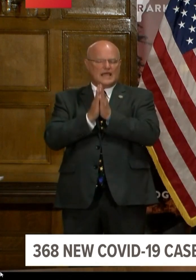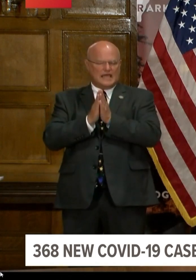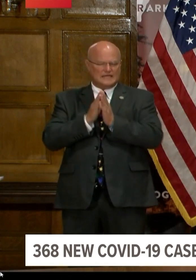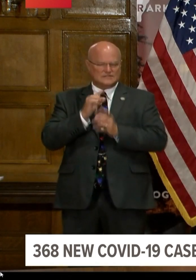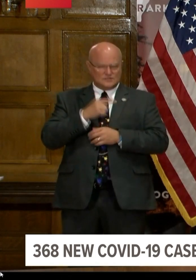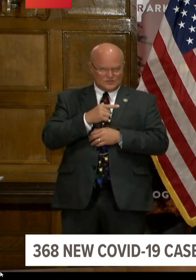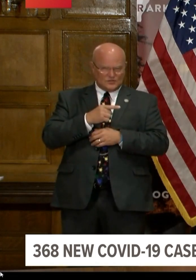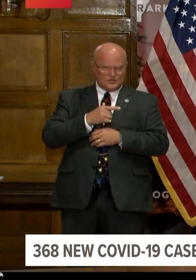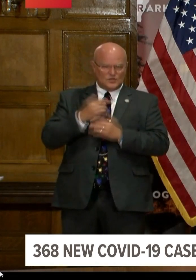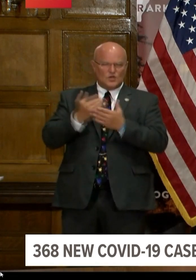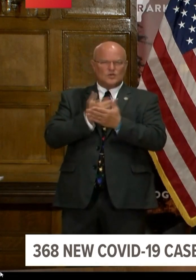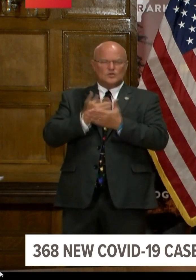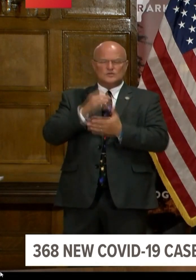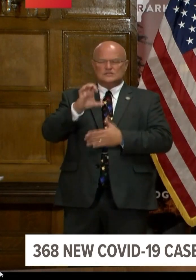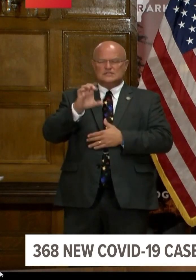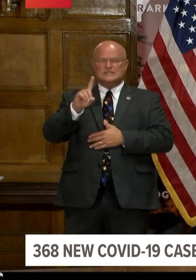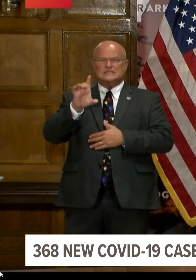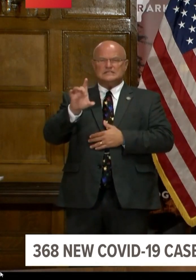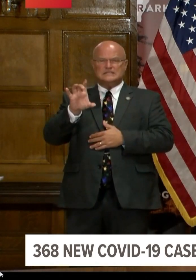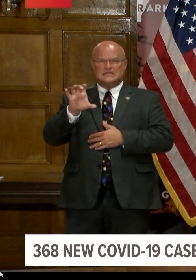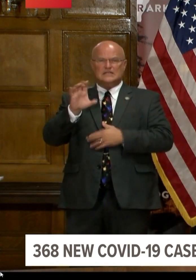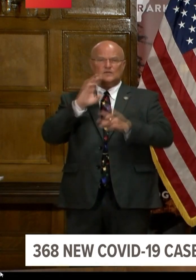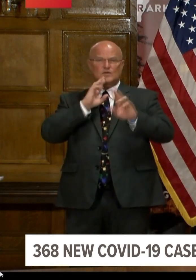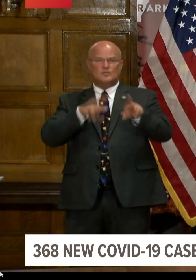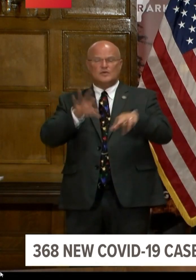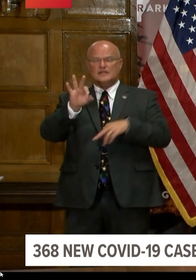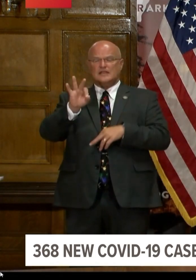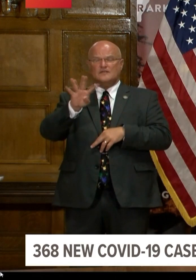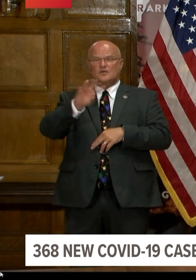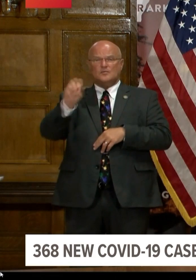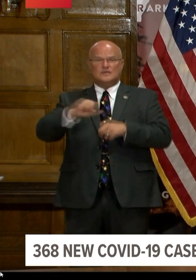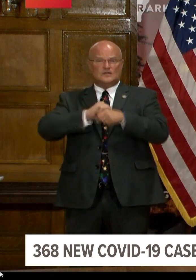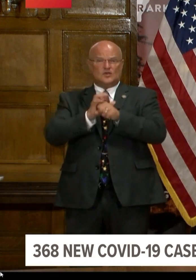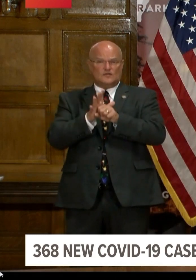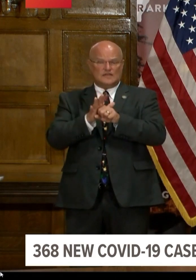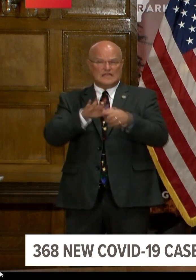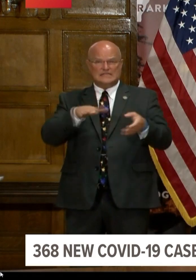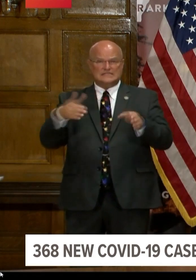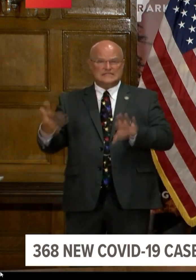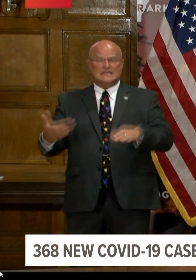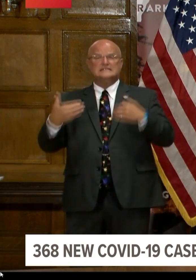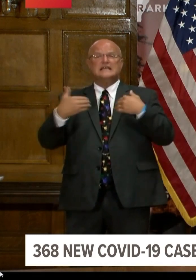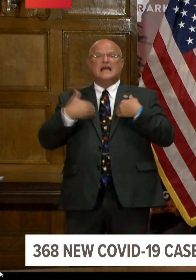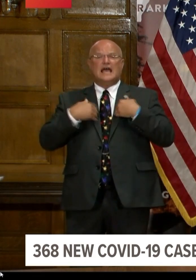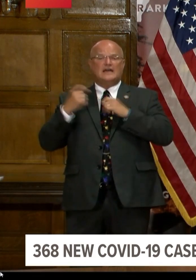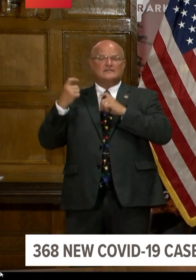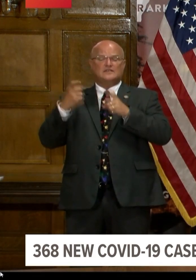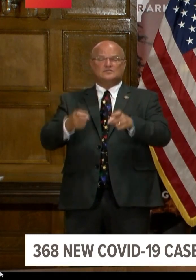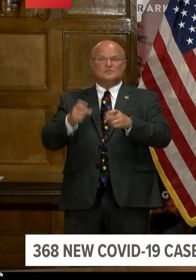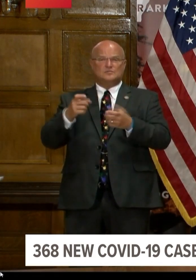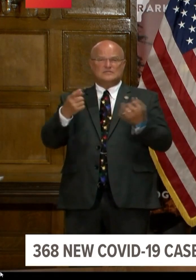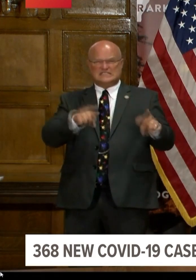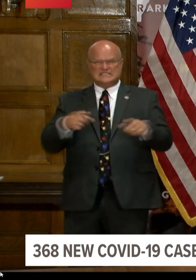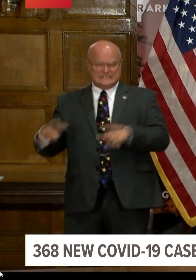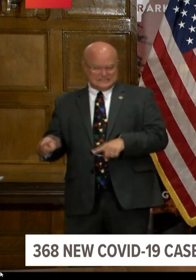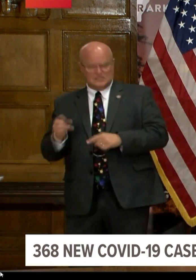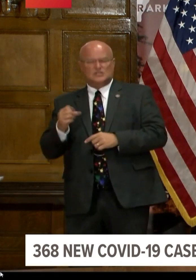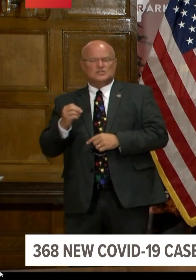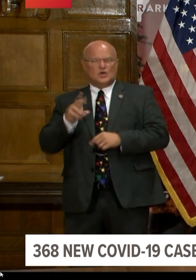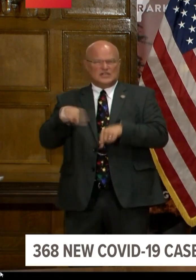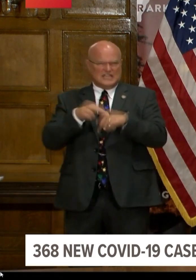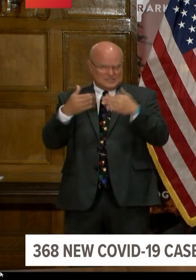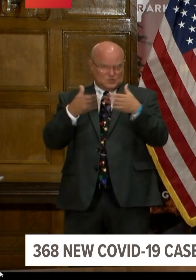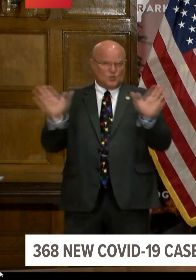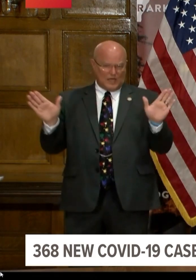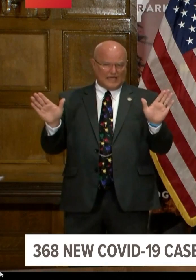there was a new CDC report that shows 94% of COVID-19 deaths had contributing conditions. So that's